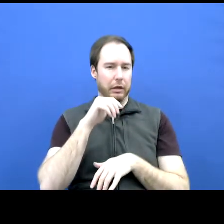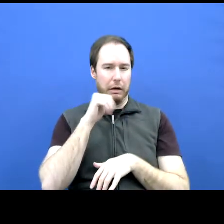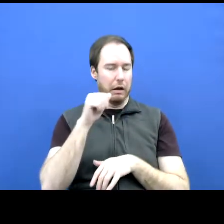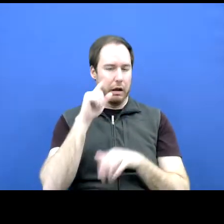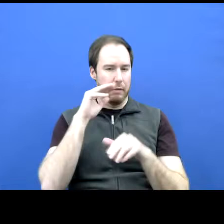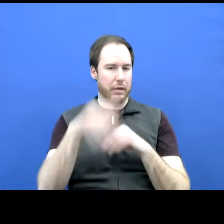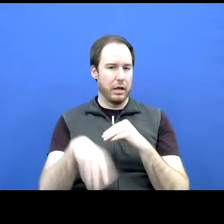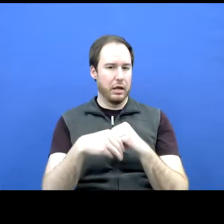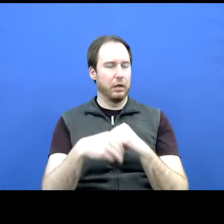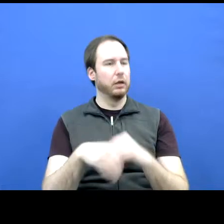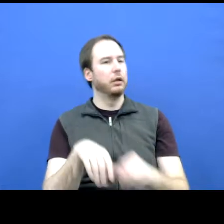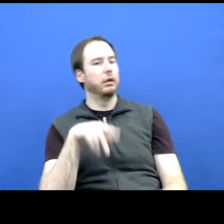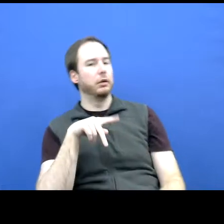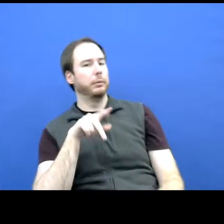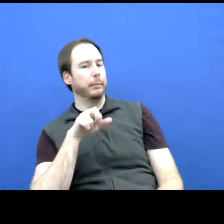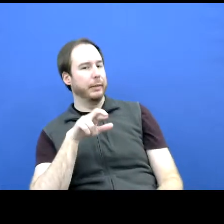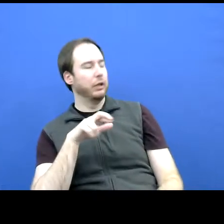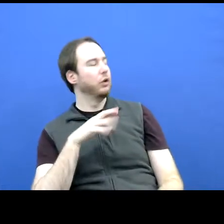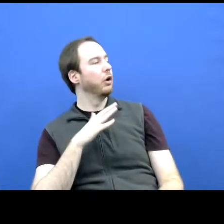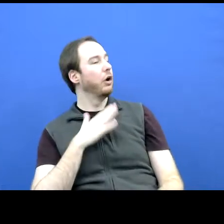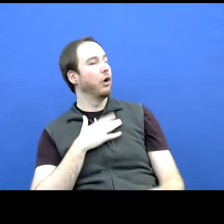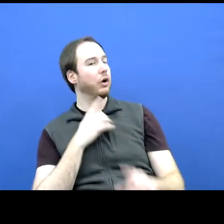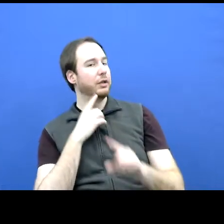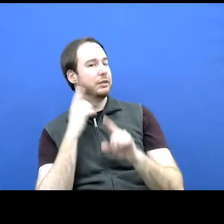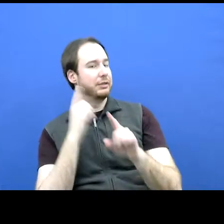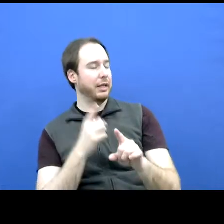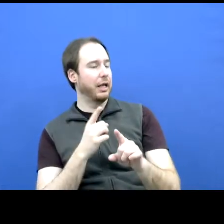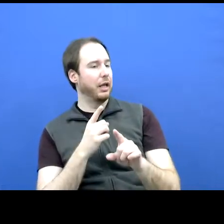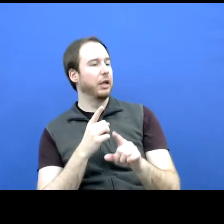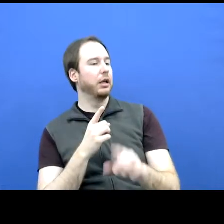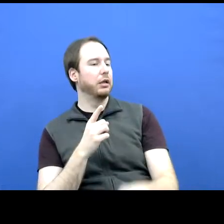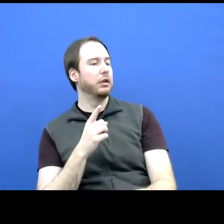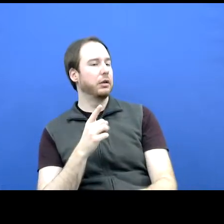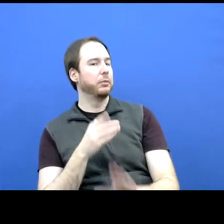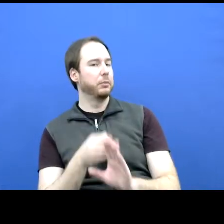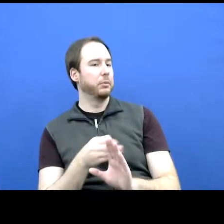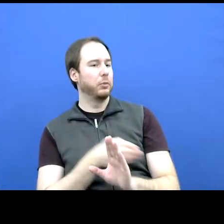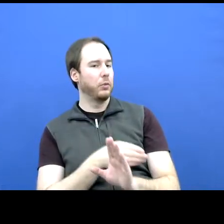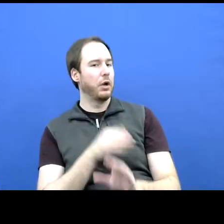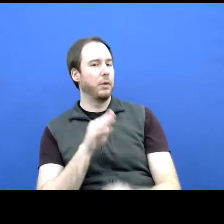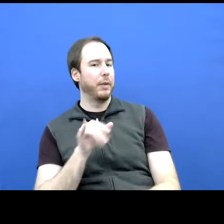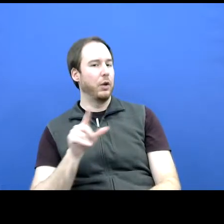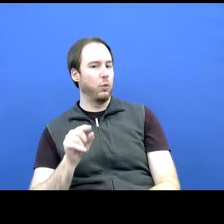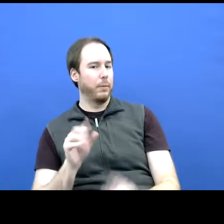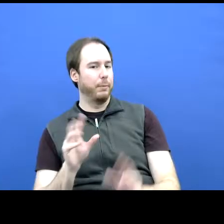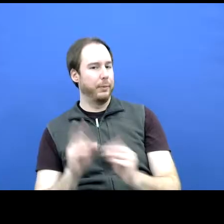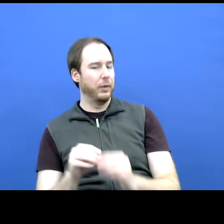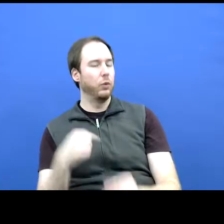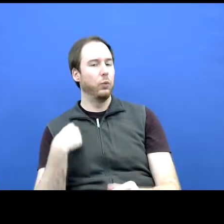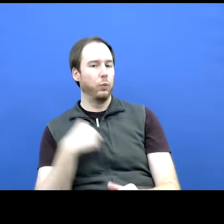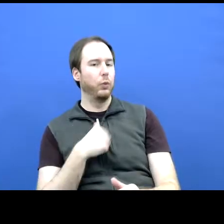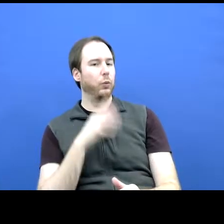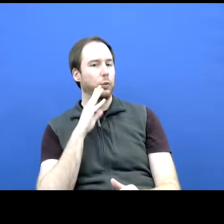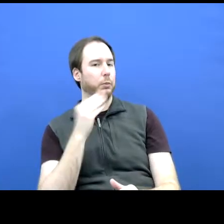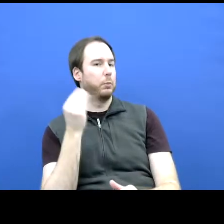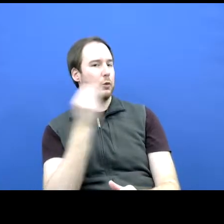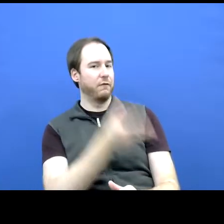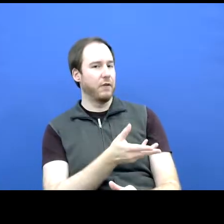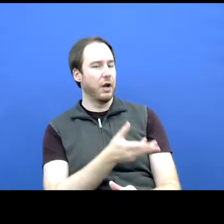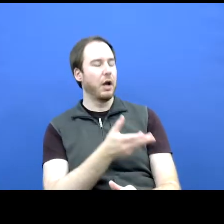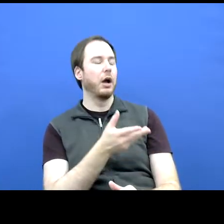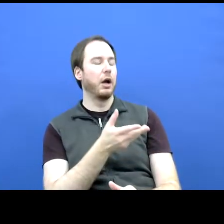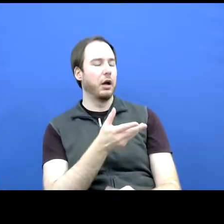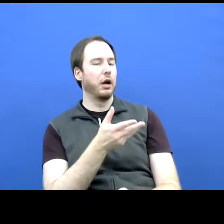Yeah, so what our intent was, is prior to the May 20th, we were going to provide you kind of